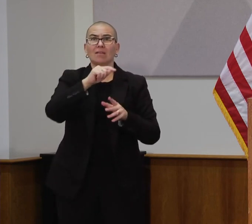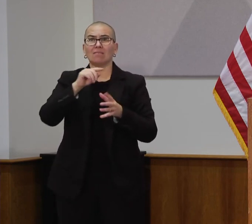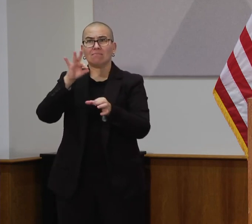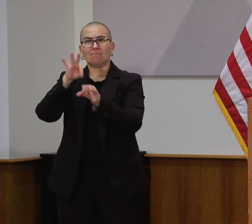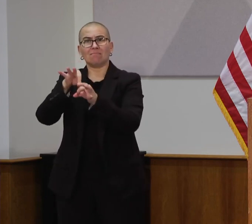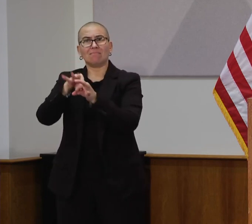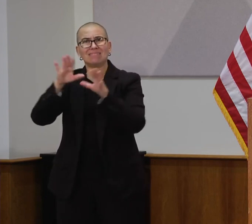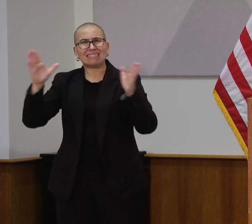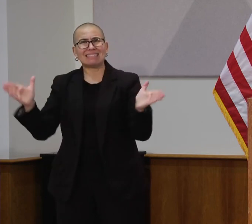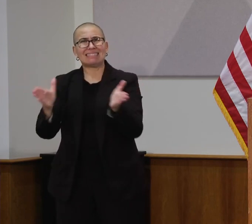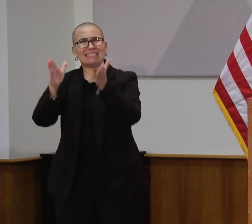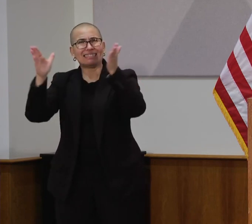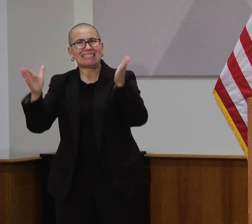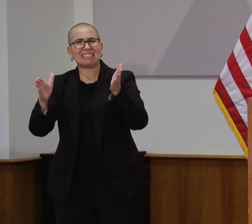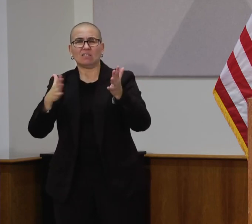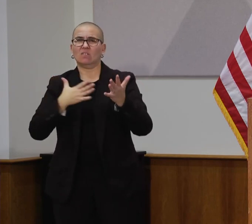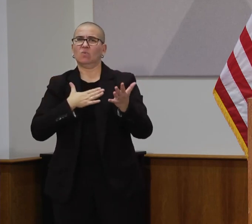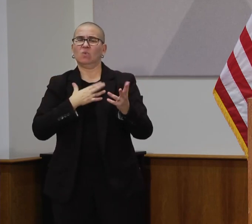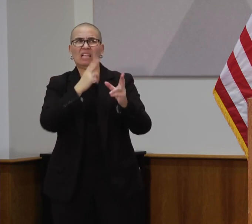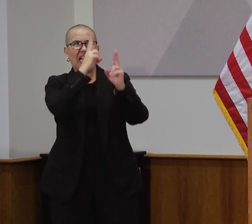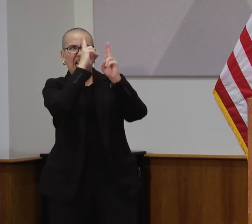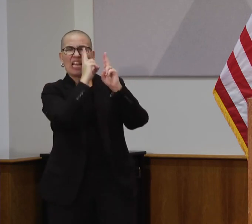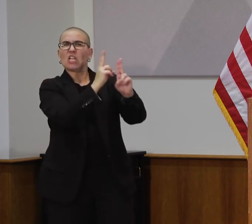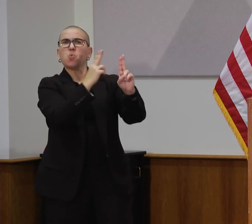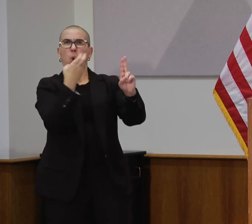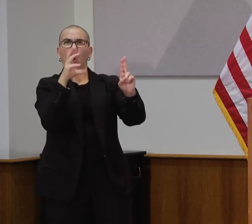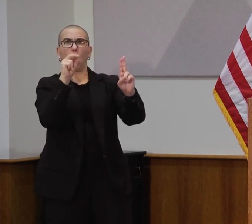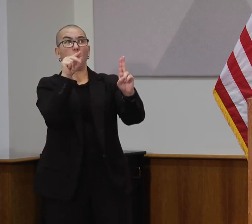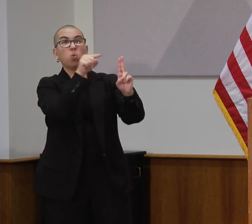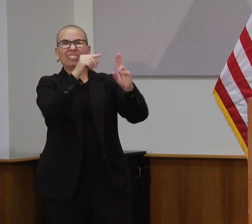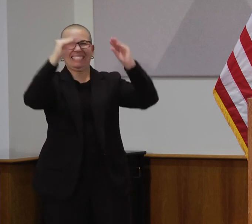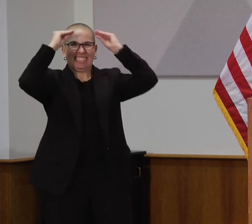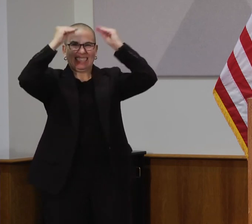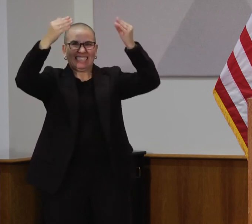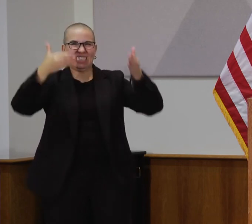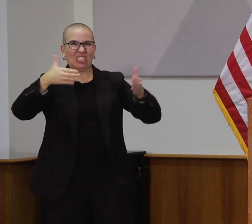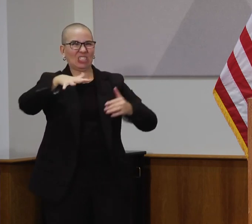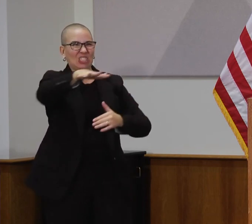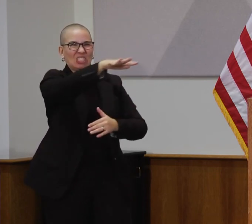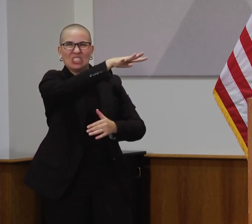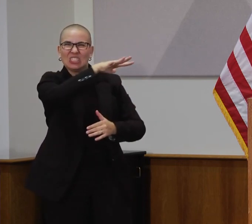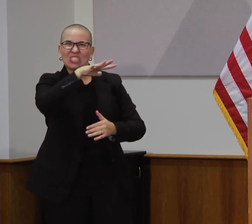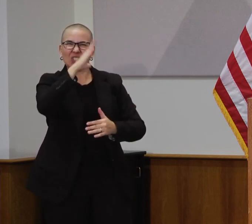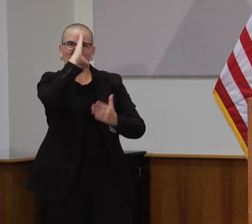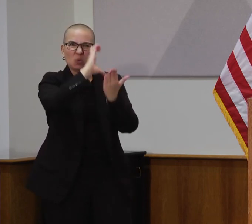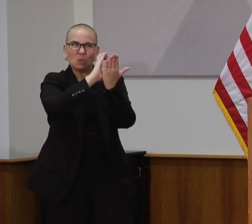who are my heroes, are making new curriculums knowing that their kids need extra help.